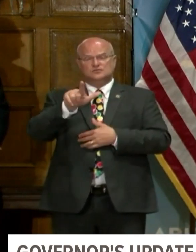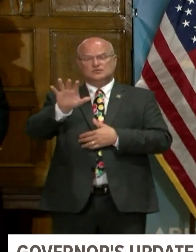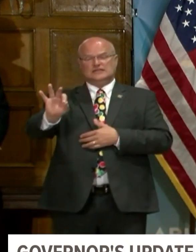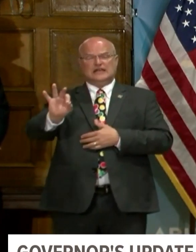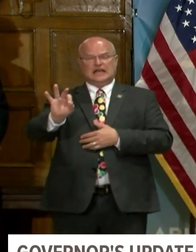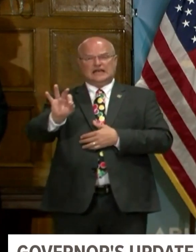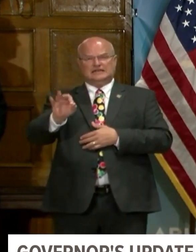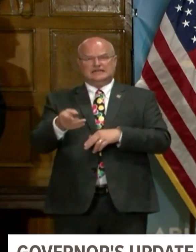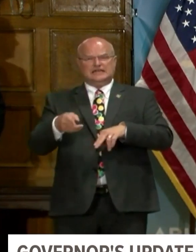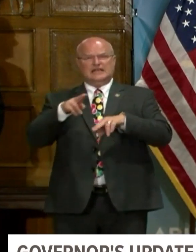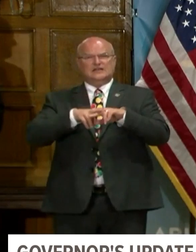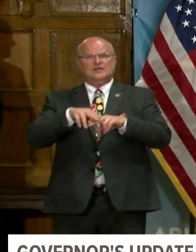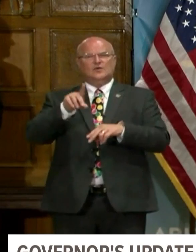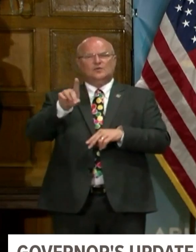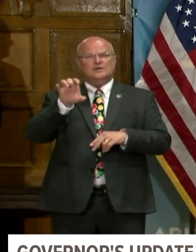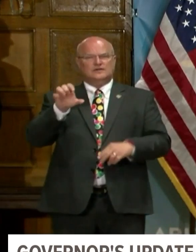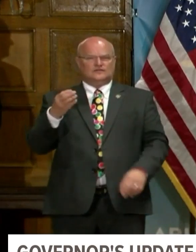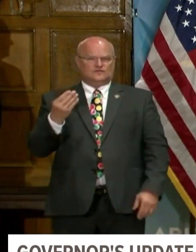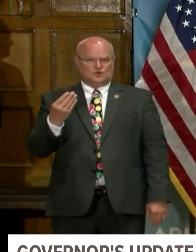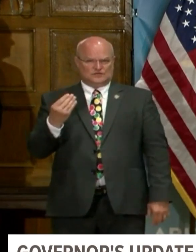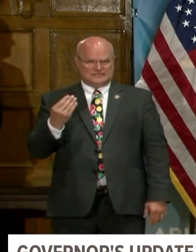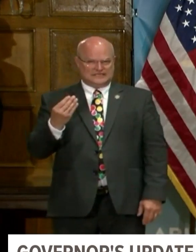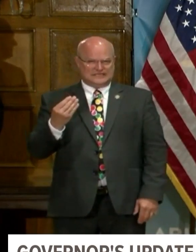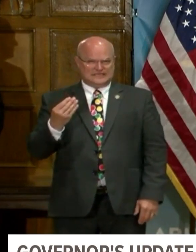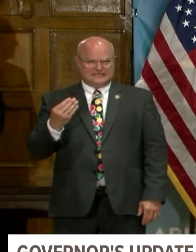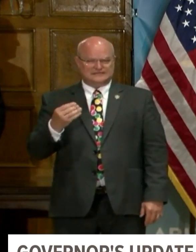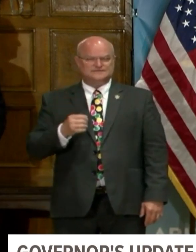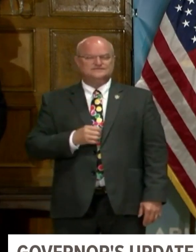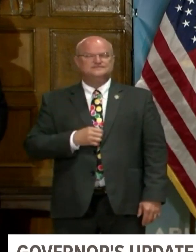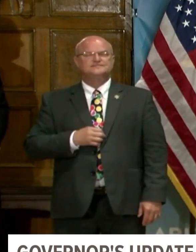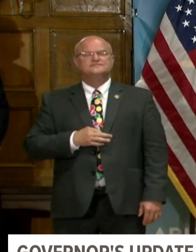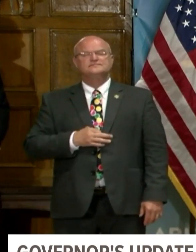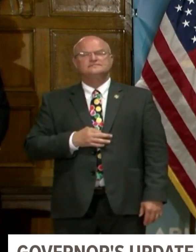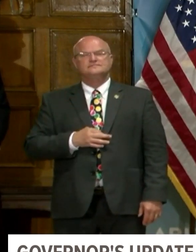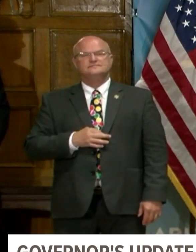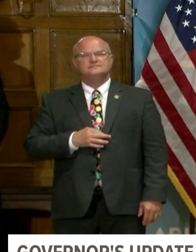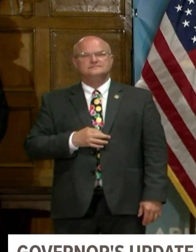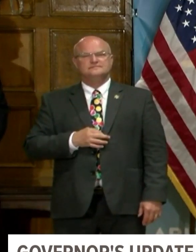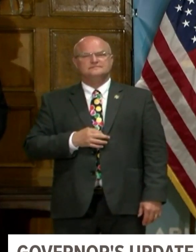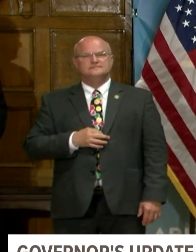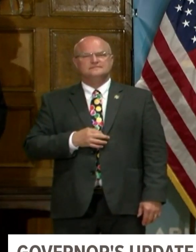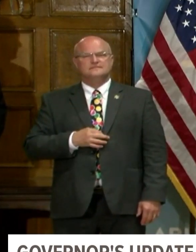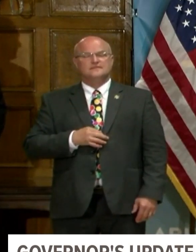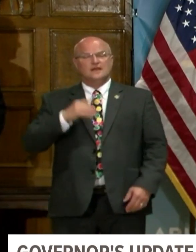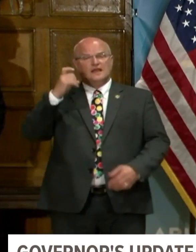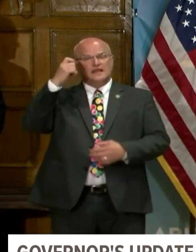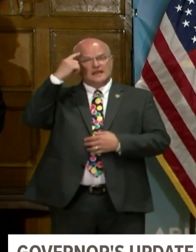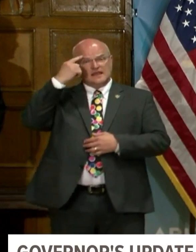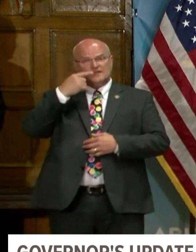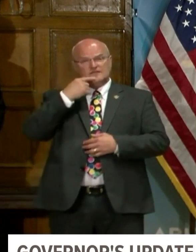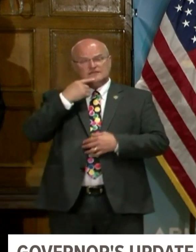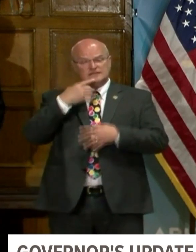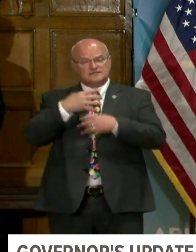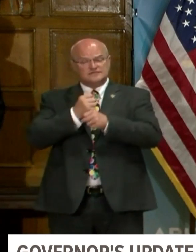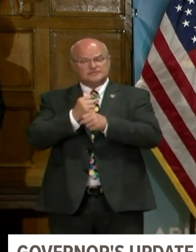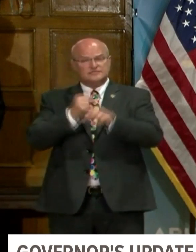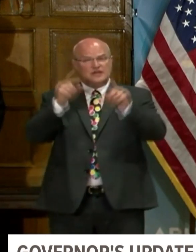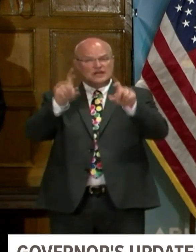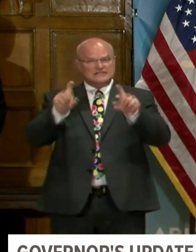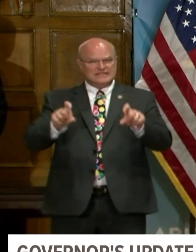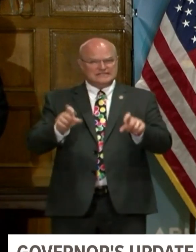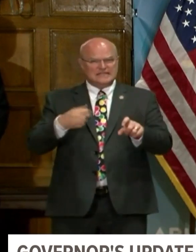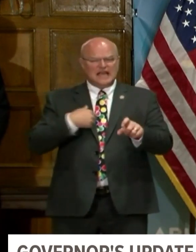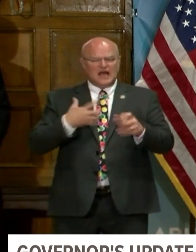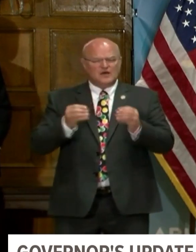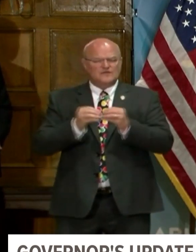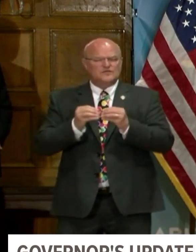4,029. That's an increase of 114 from yesterday. The governor mentioned briefly our testing. I want